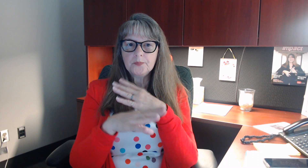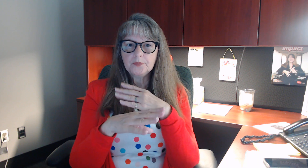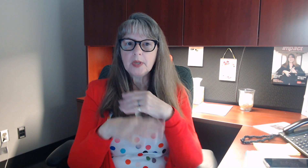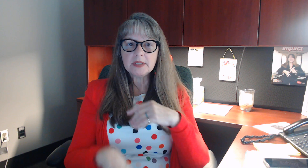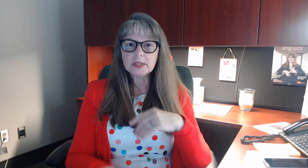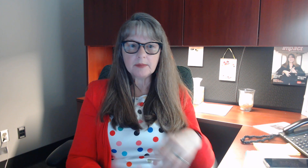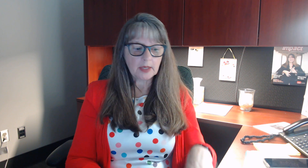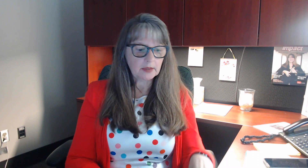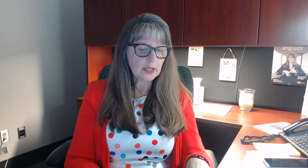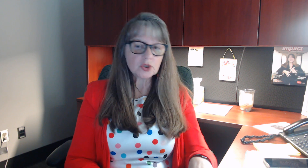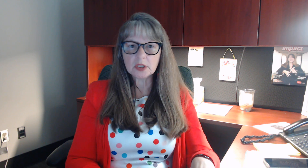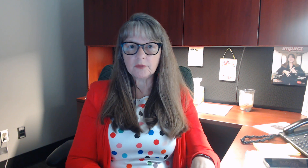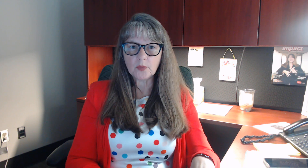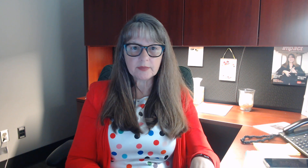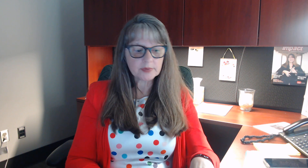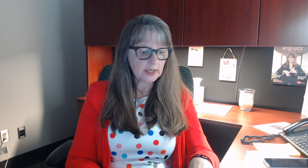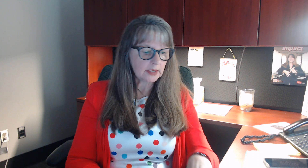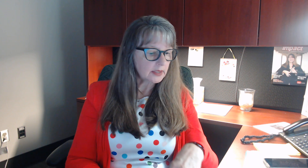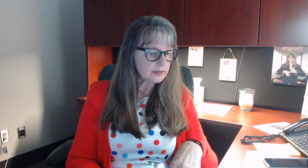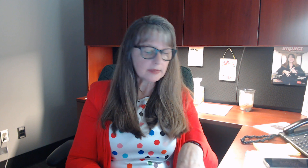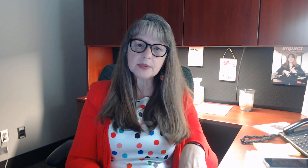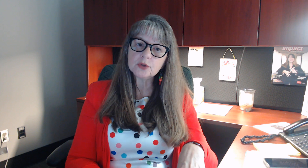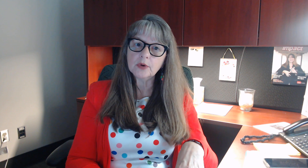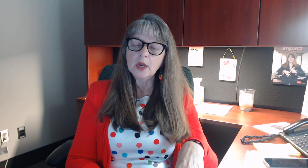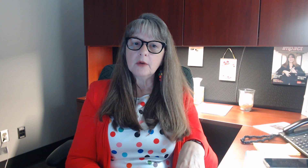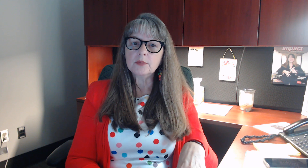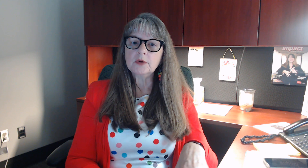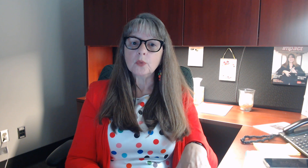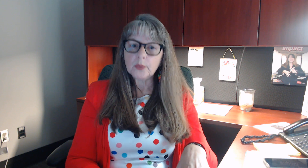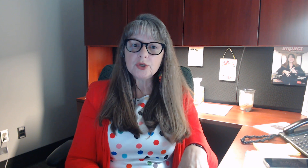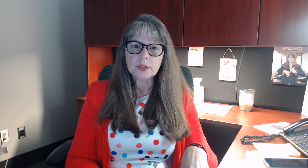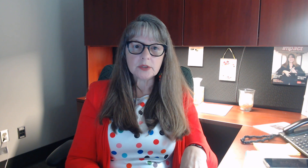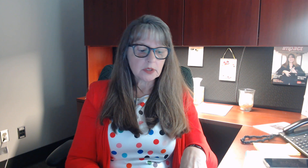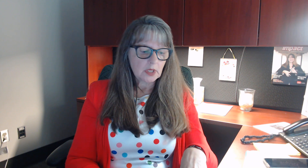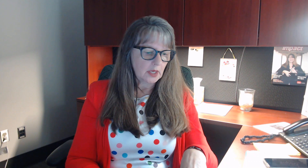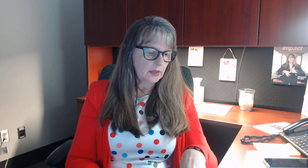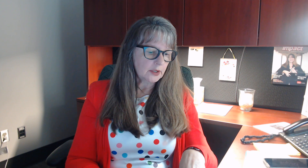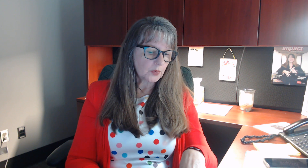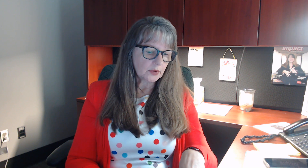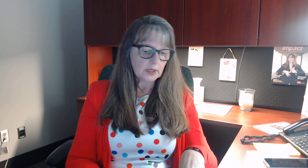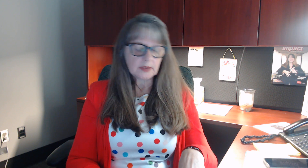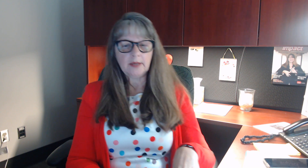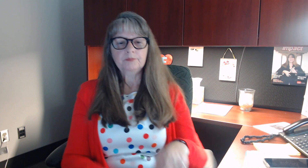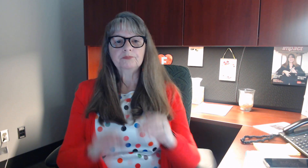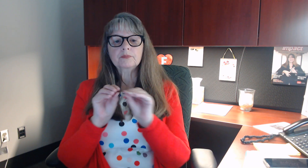It means the same thing. It's just a different way of signing it, and sometimes these are from different regions is where you get that.